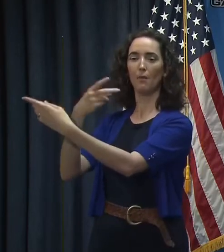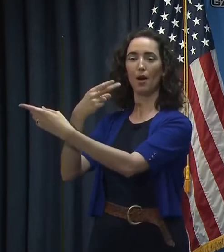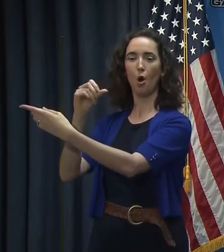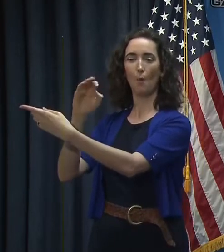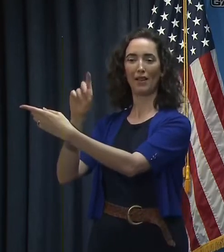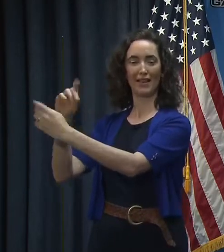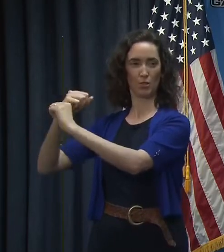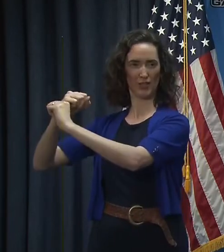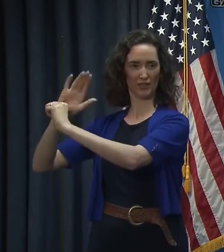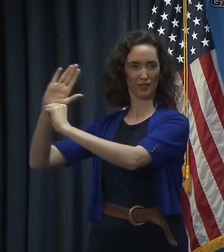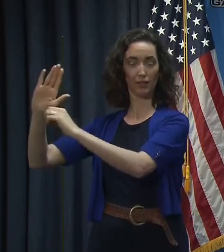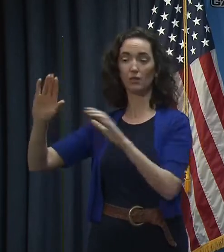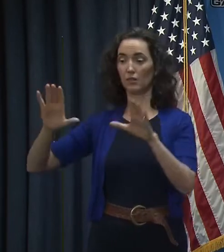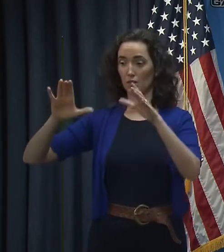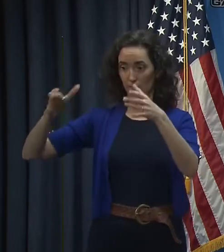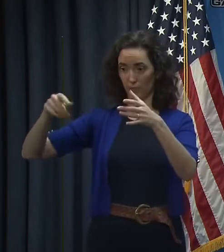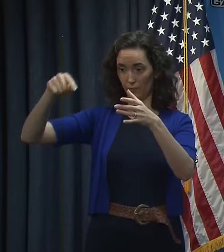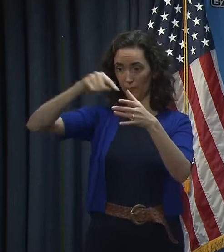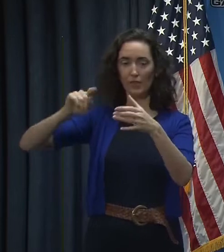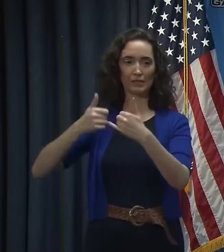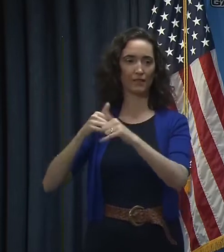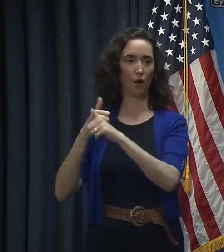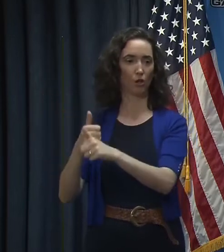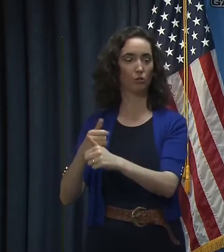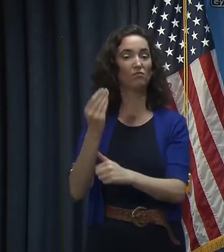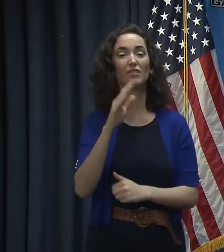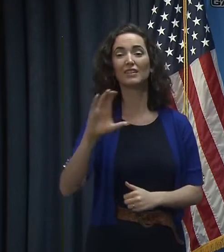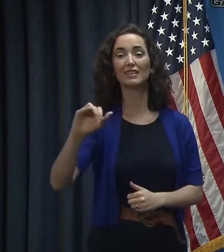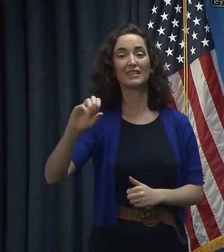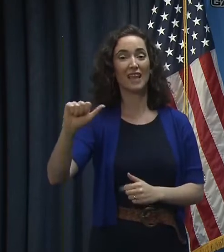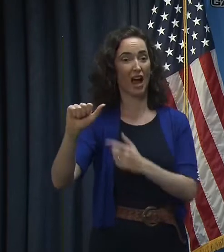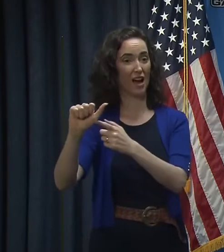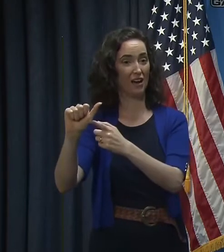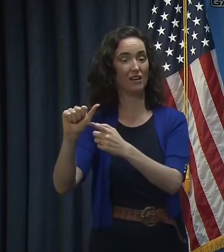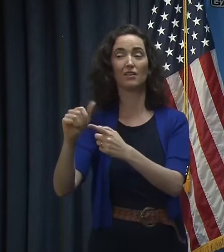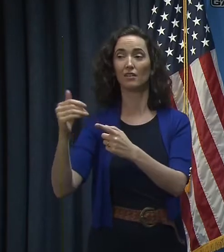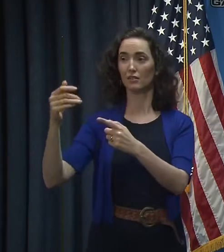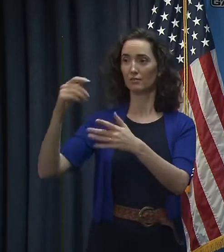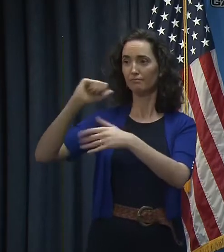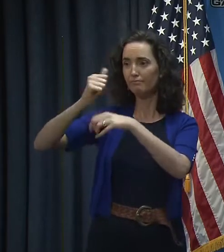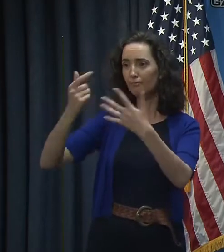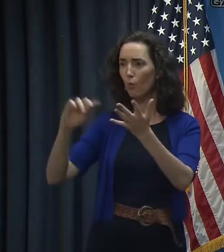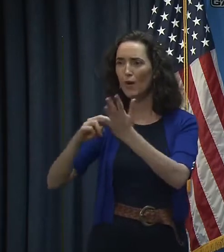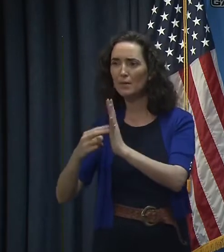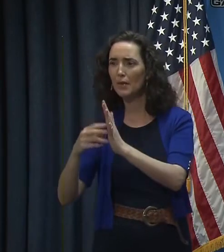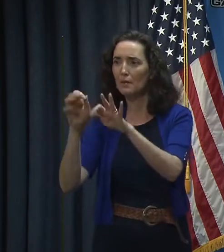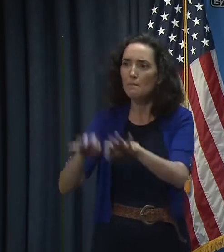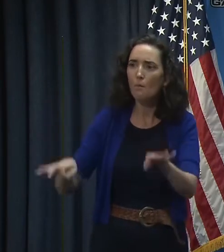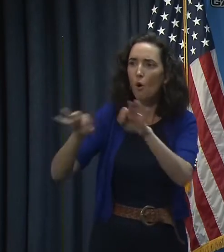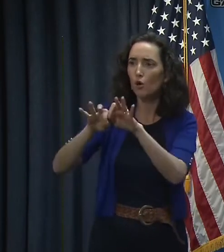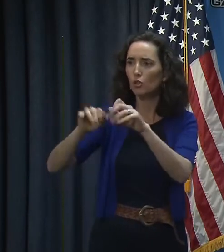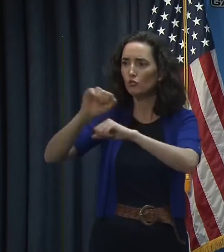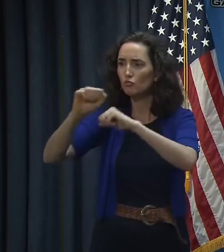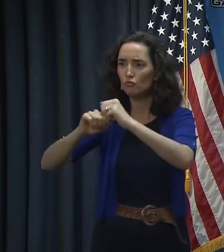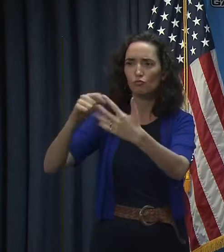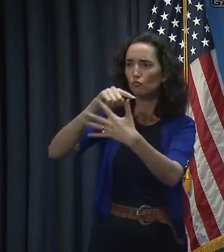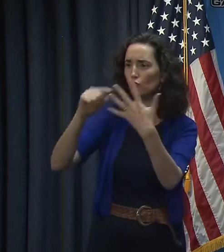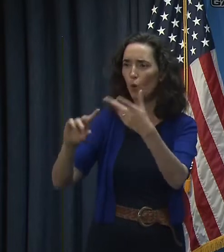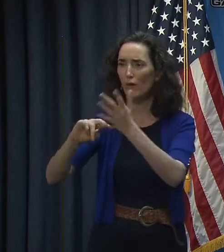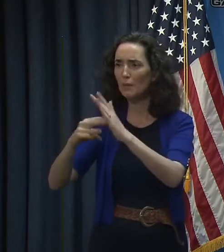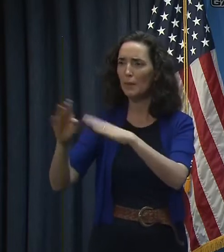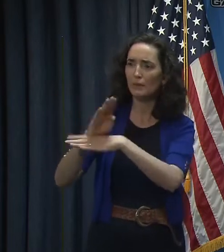on their 3rd version of that essential infrastructure. But we will follow all